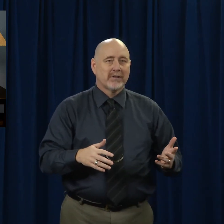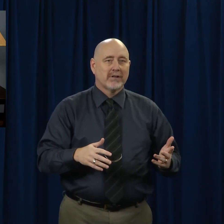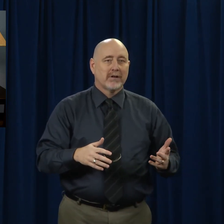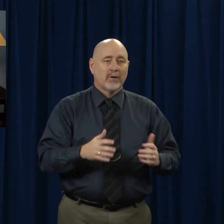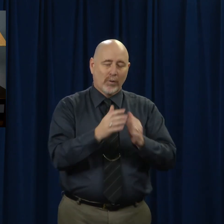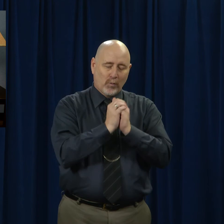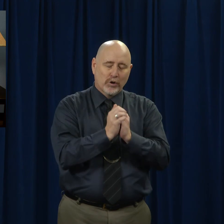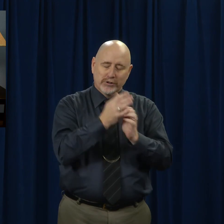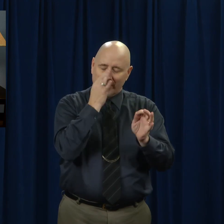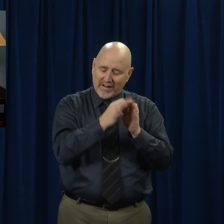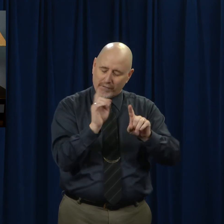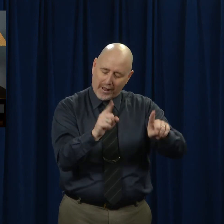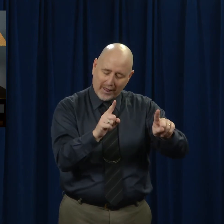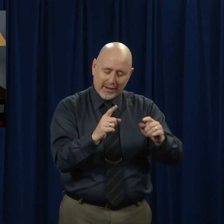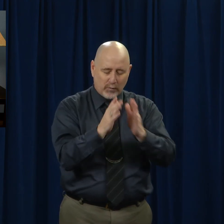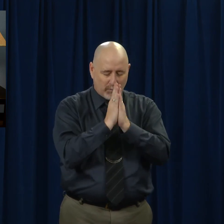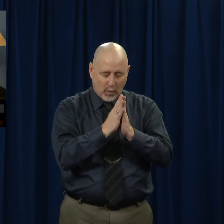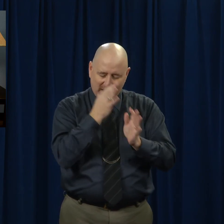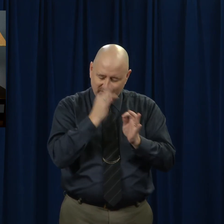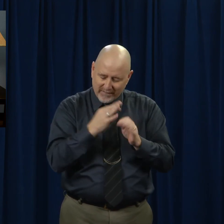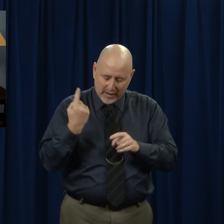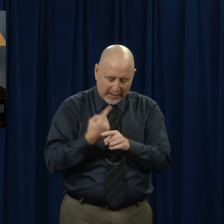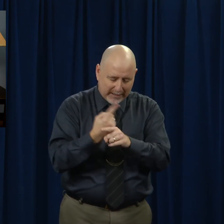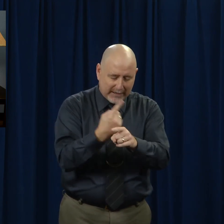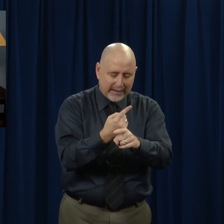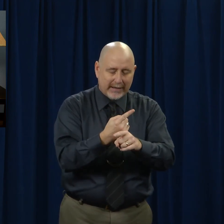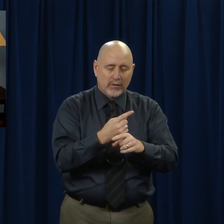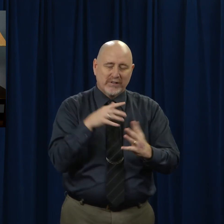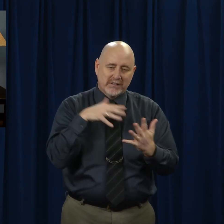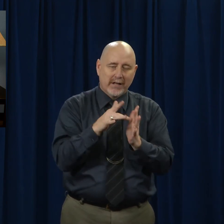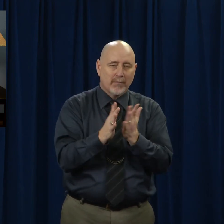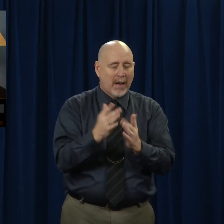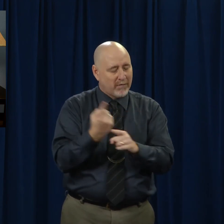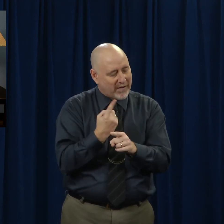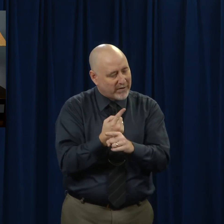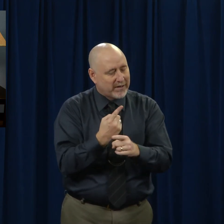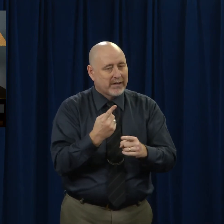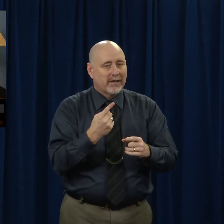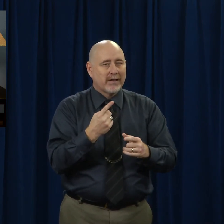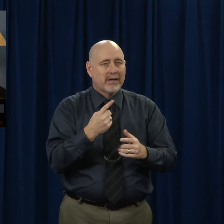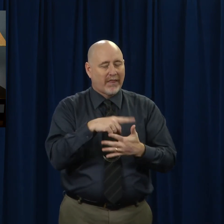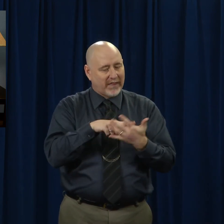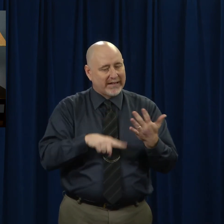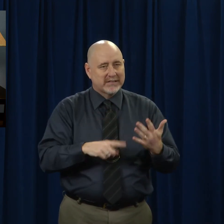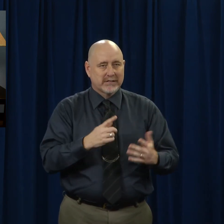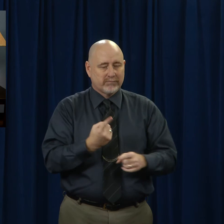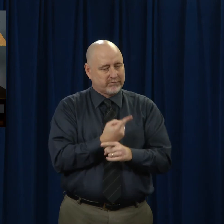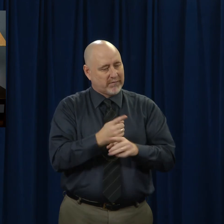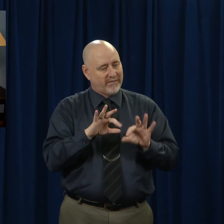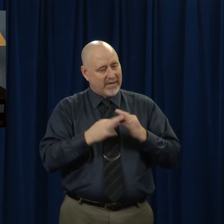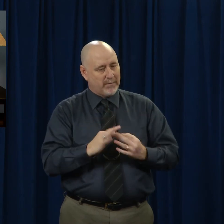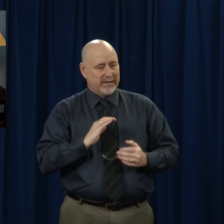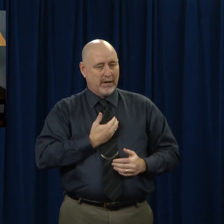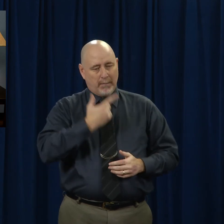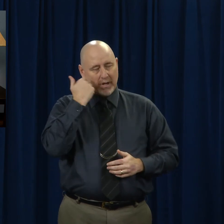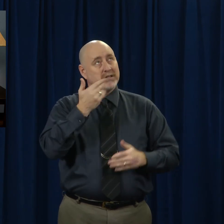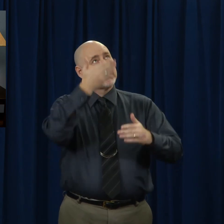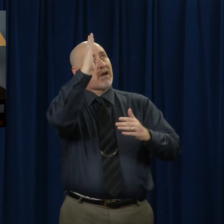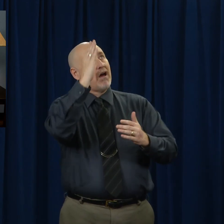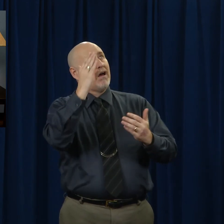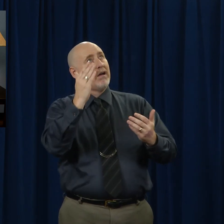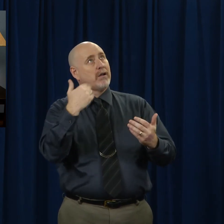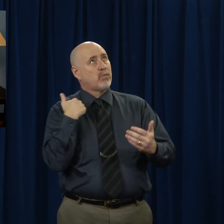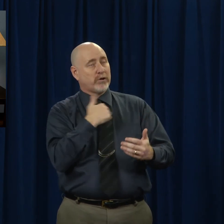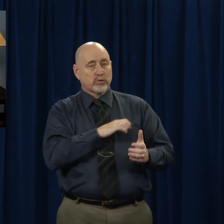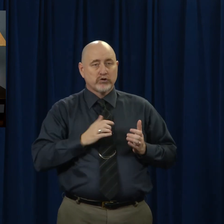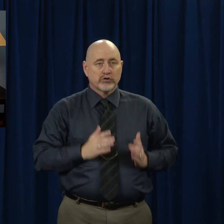We worship faithfully. We pray faithfully. We study our Bibles. There are things that are true about this family because there's a God,